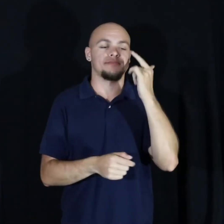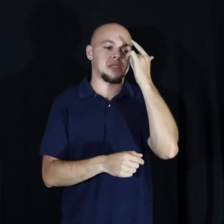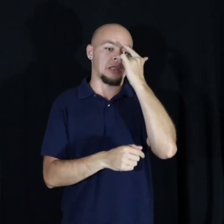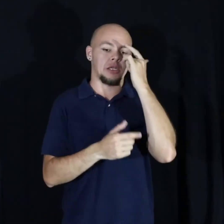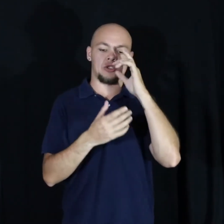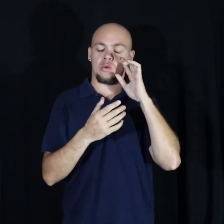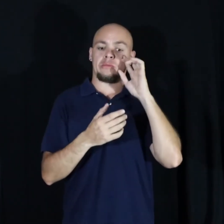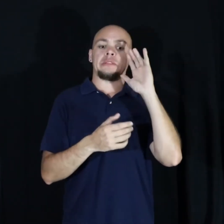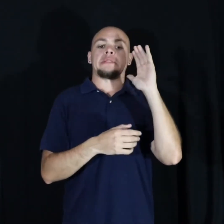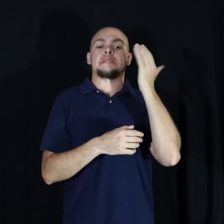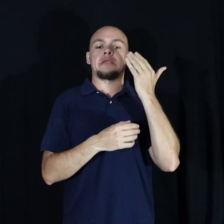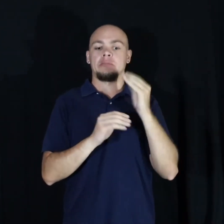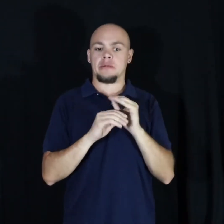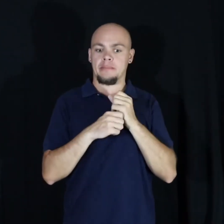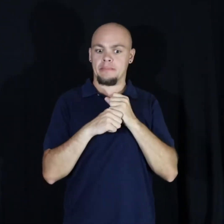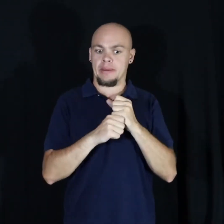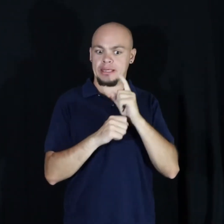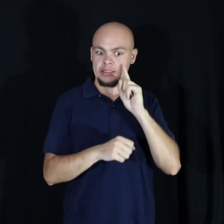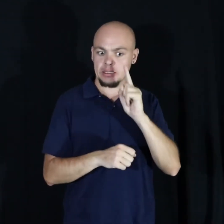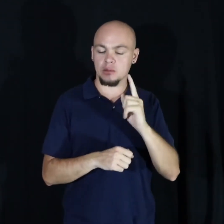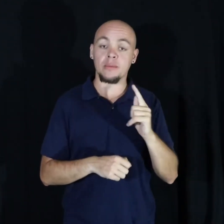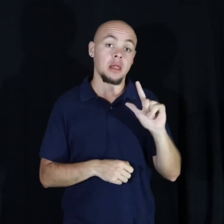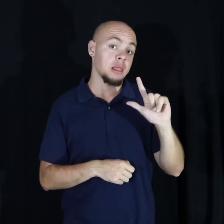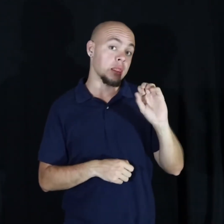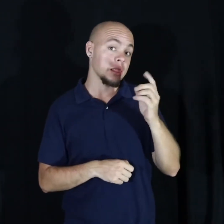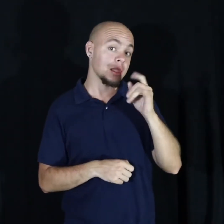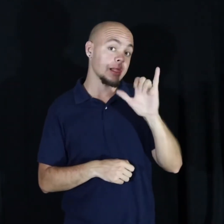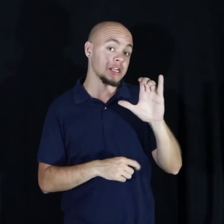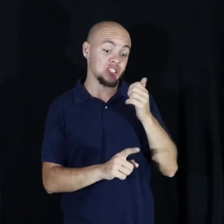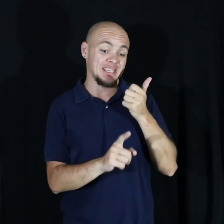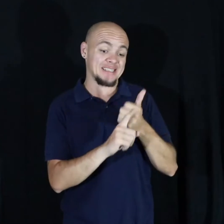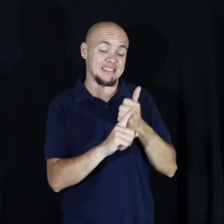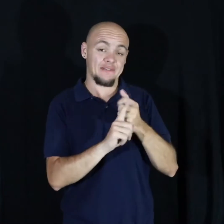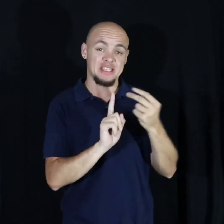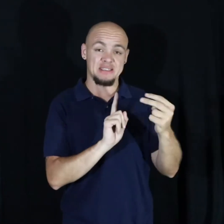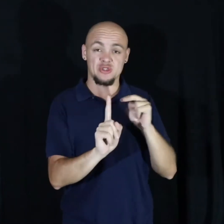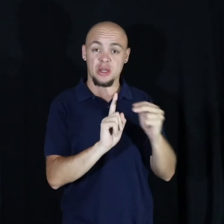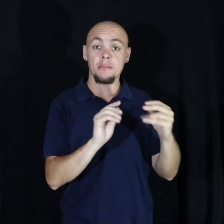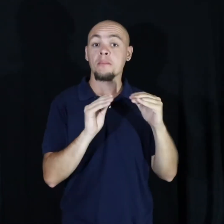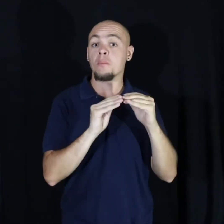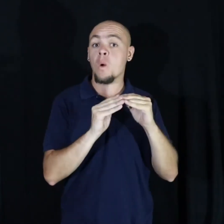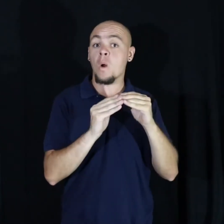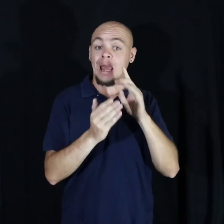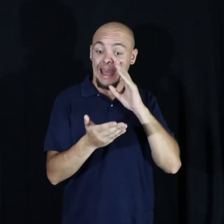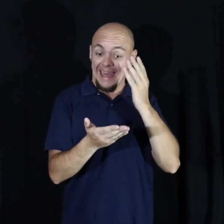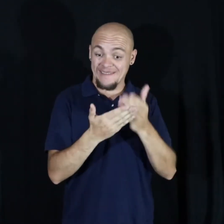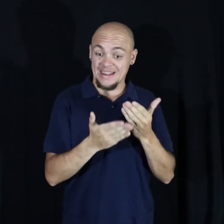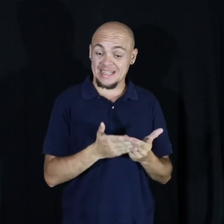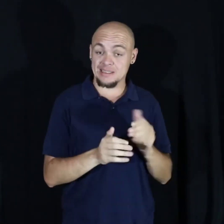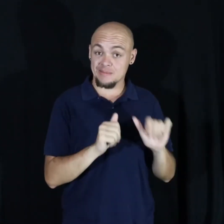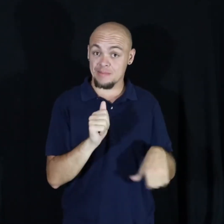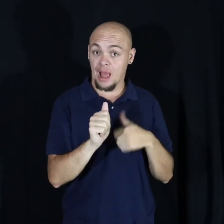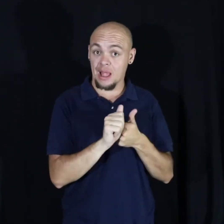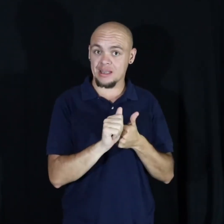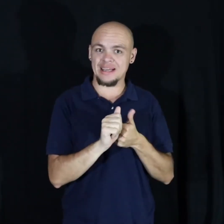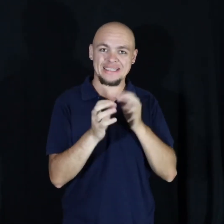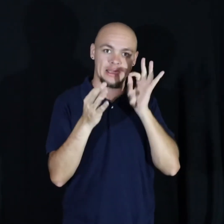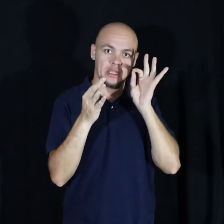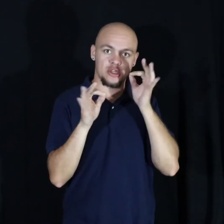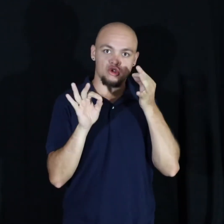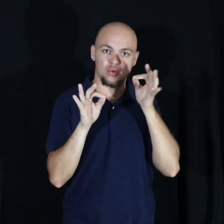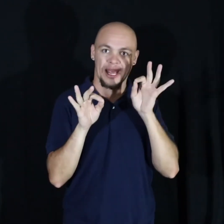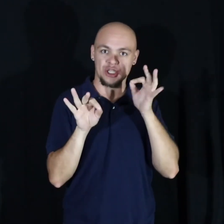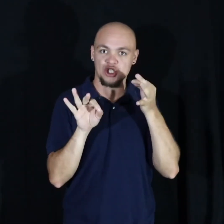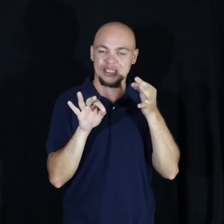relationship. Well, to be fair, logic can be subjective, so a more empirically backed explanation is the distractions. This